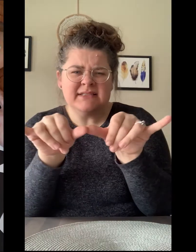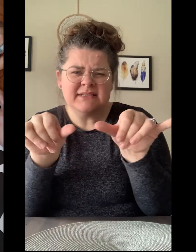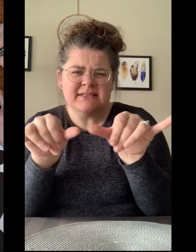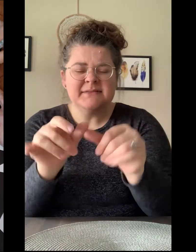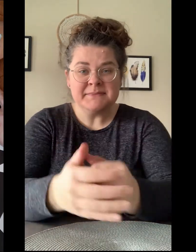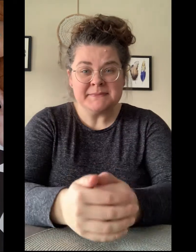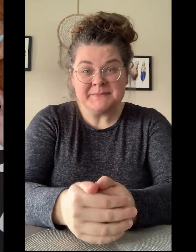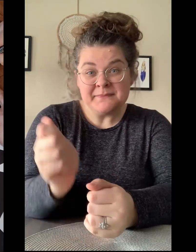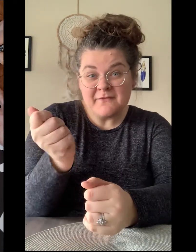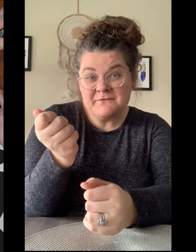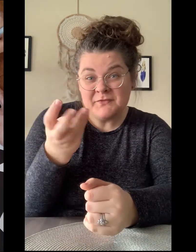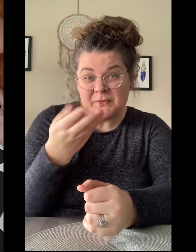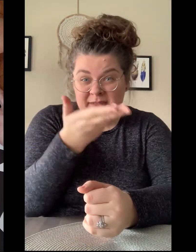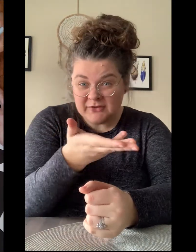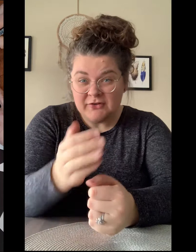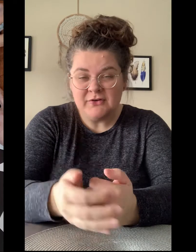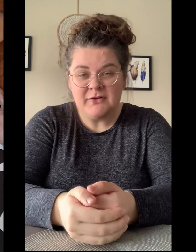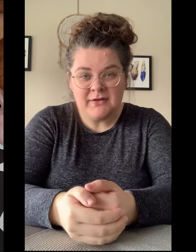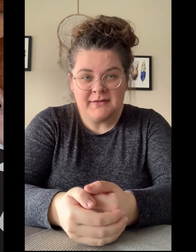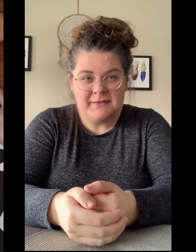couple triangles here.